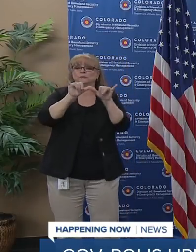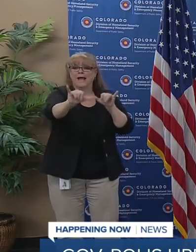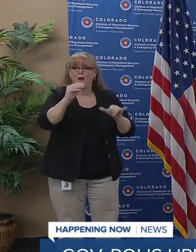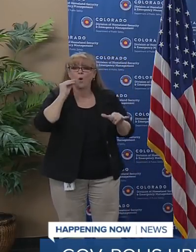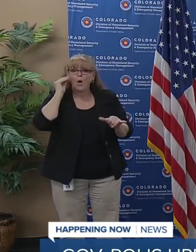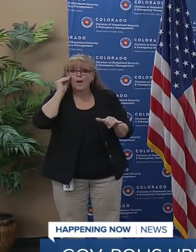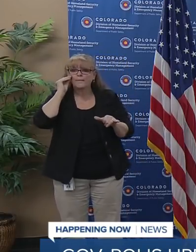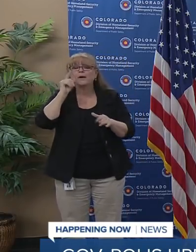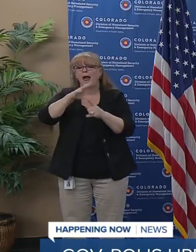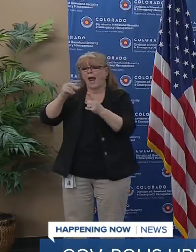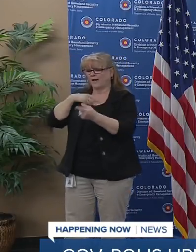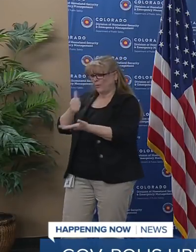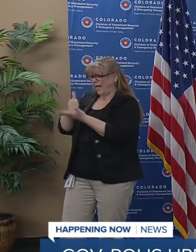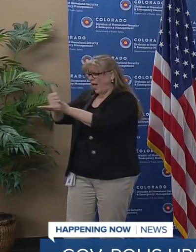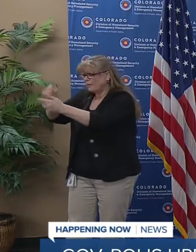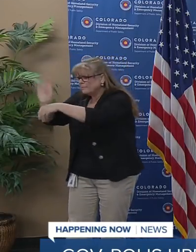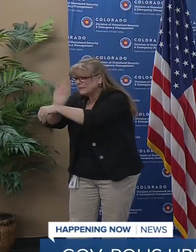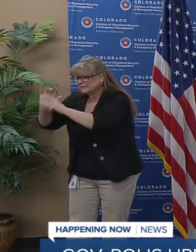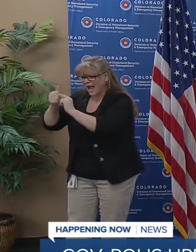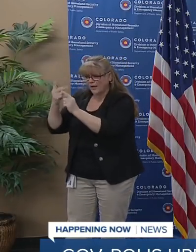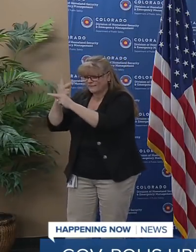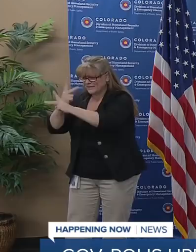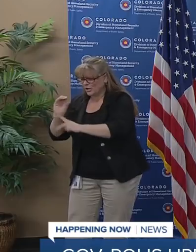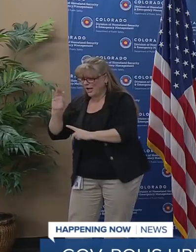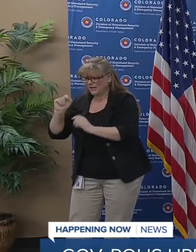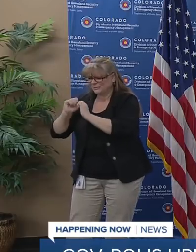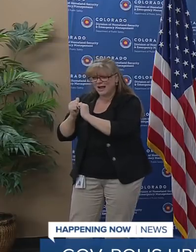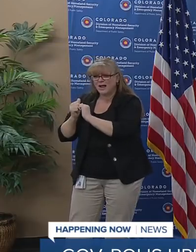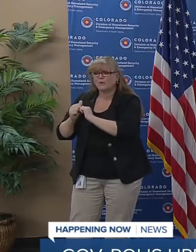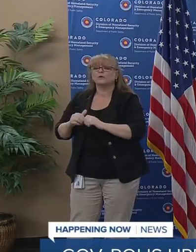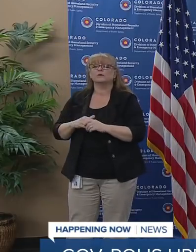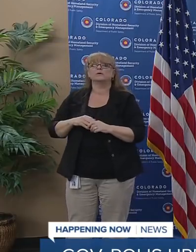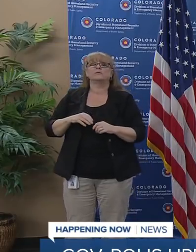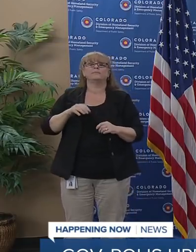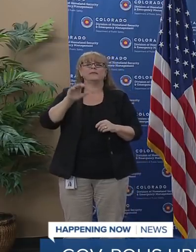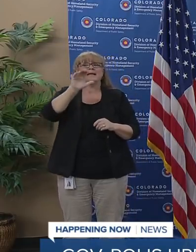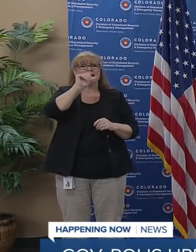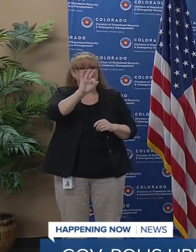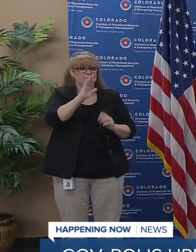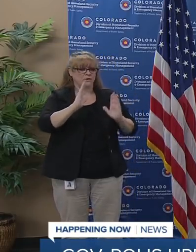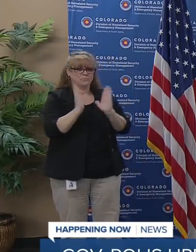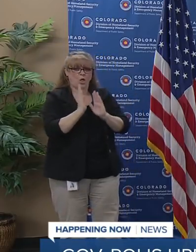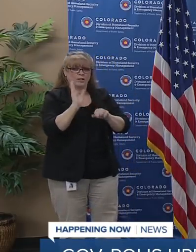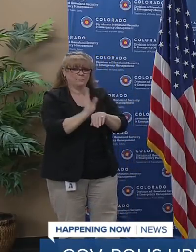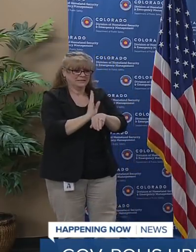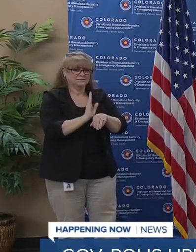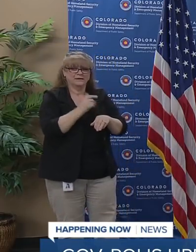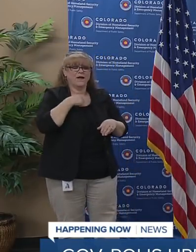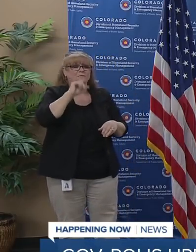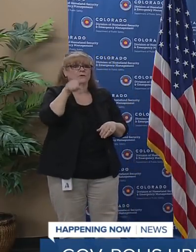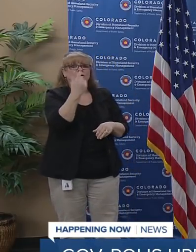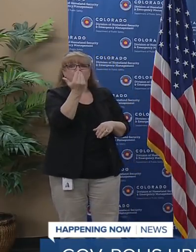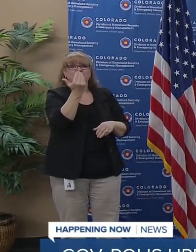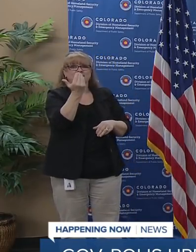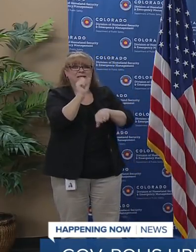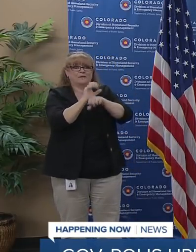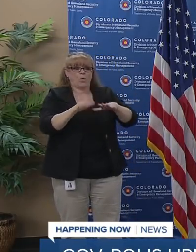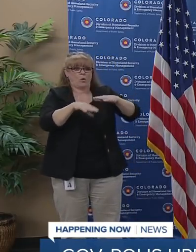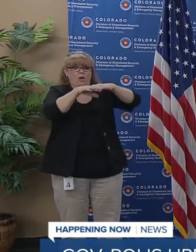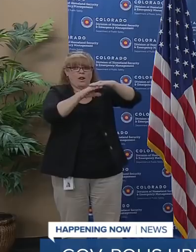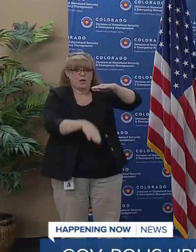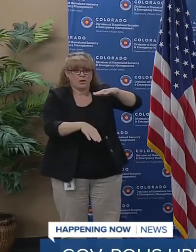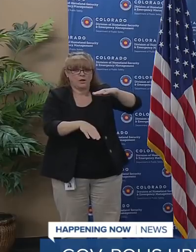you do if you're a 15-person company and they're literally making this decision? Do we furlough our people, or can we carry them through the 2 or 3 weeks